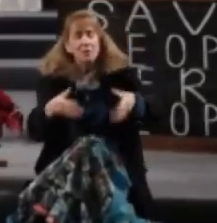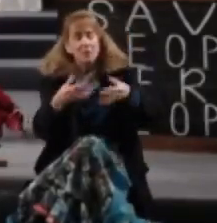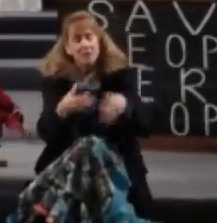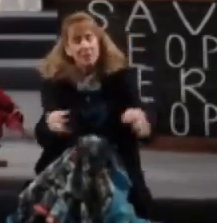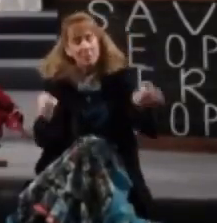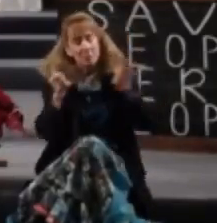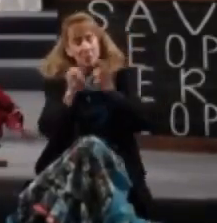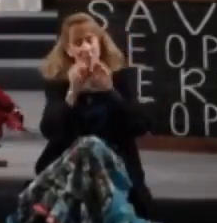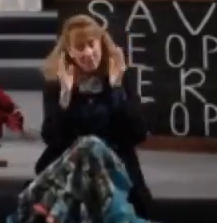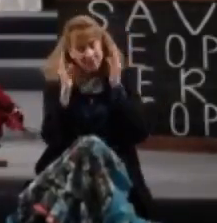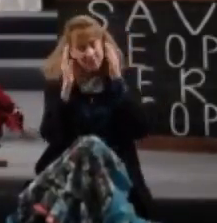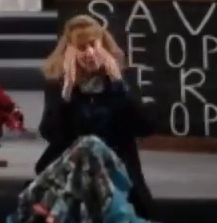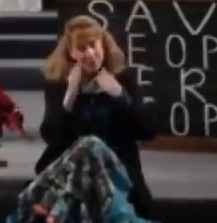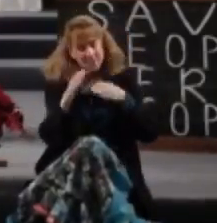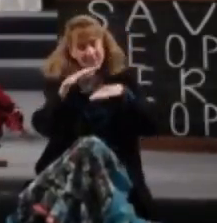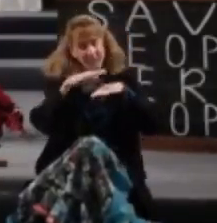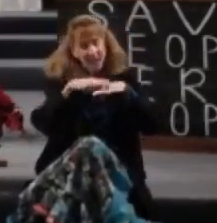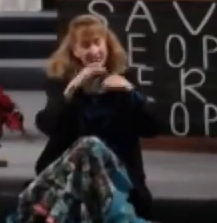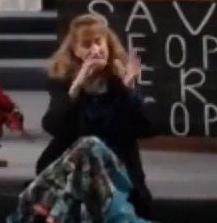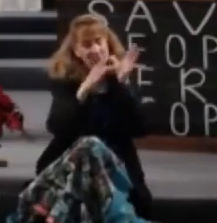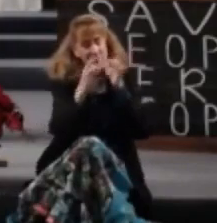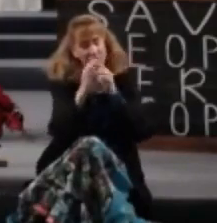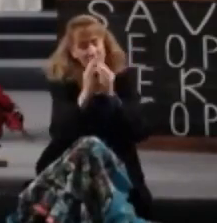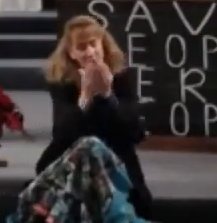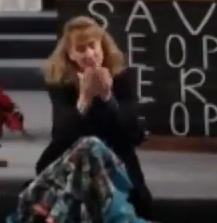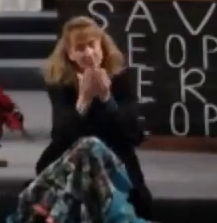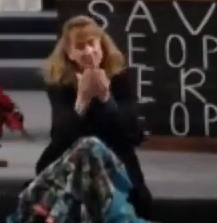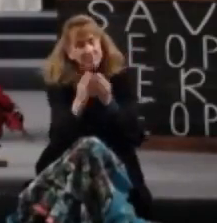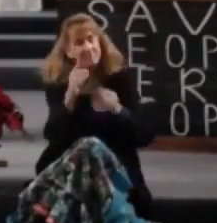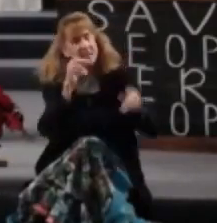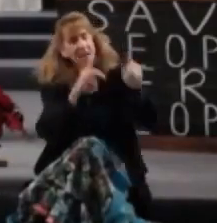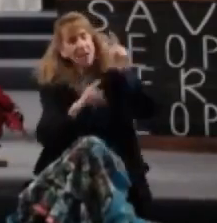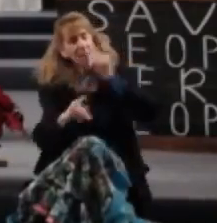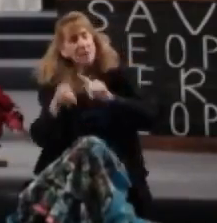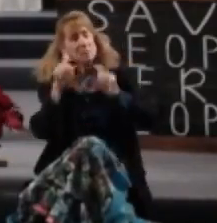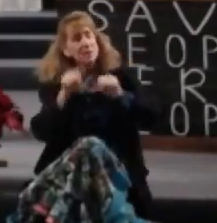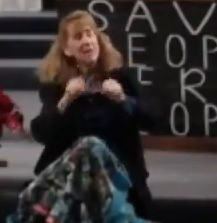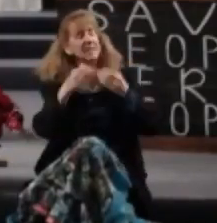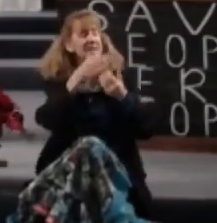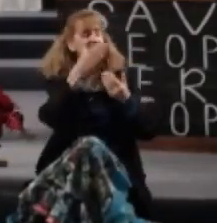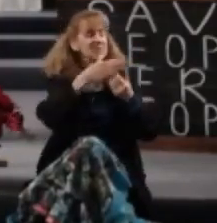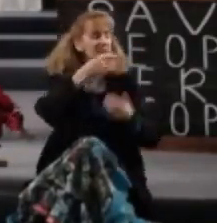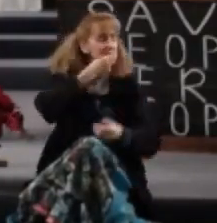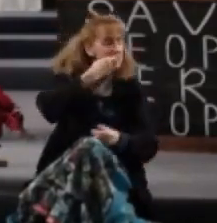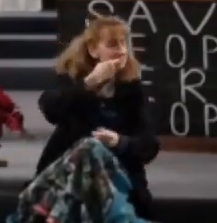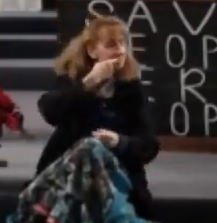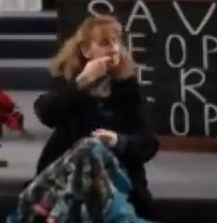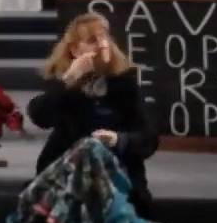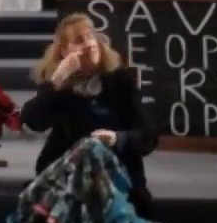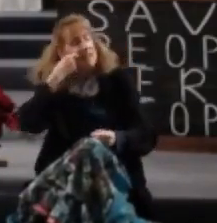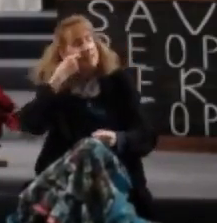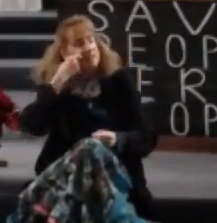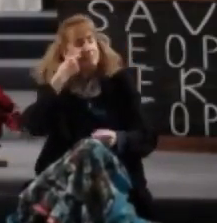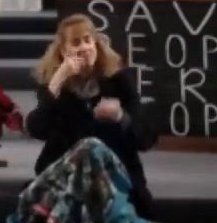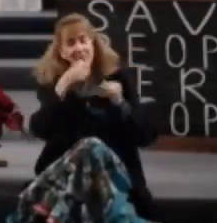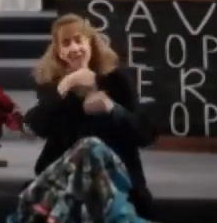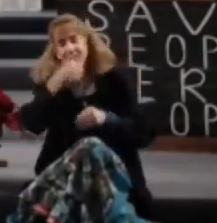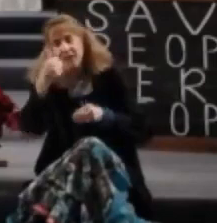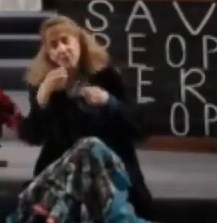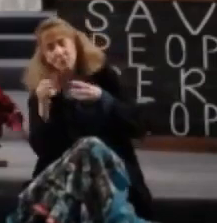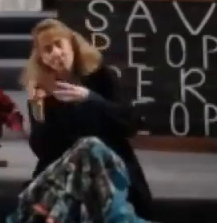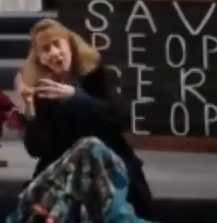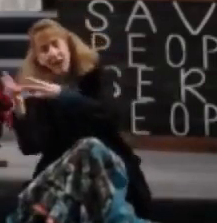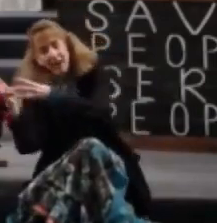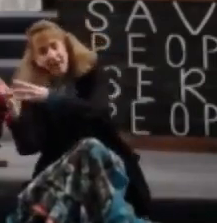and what the Bible teaches us, people can easily slip into heresy,